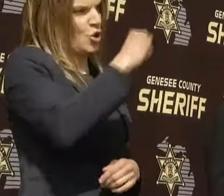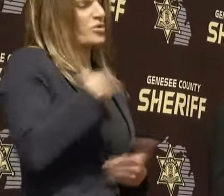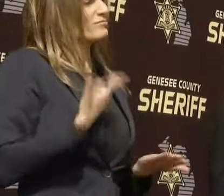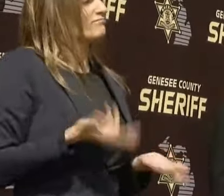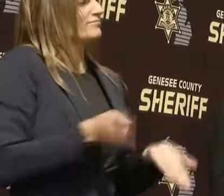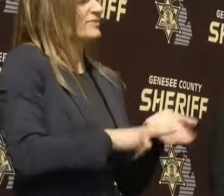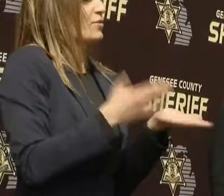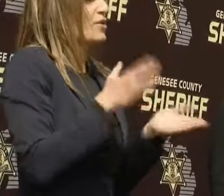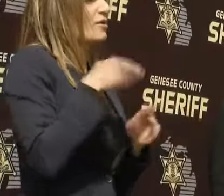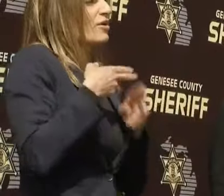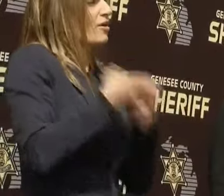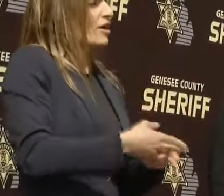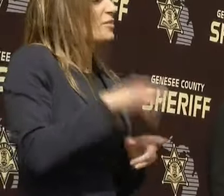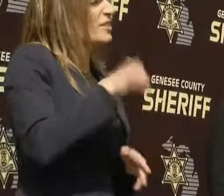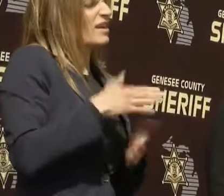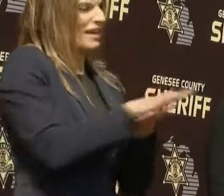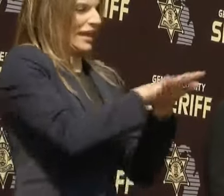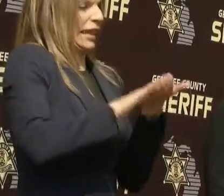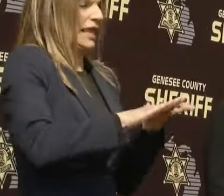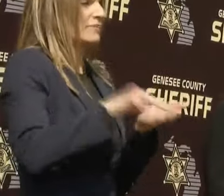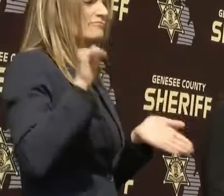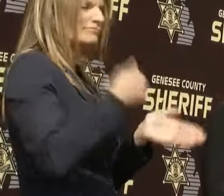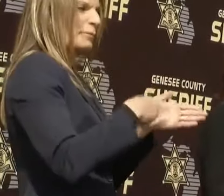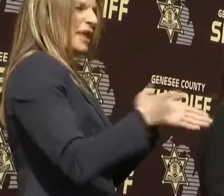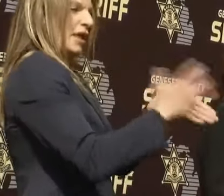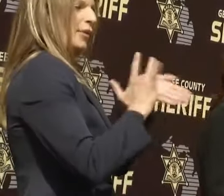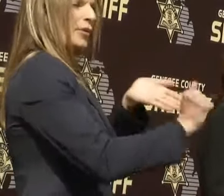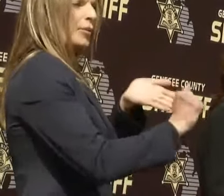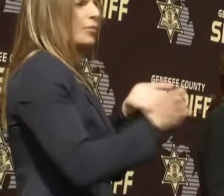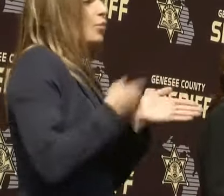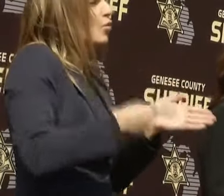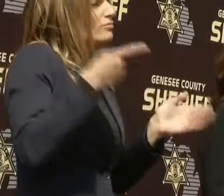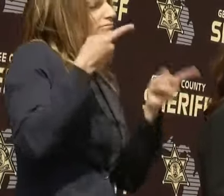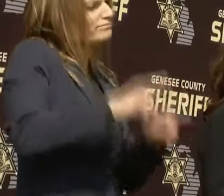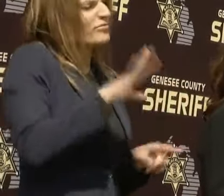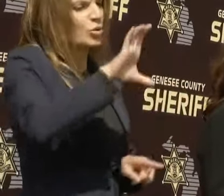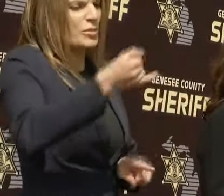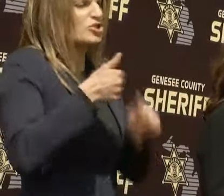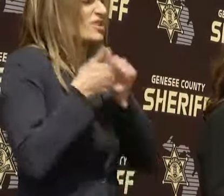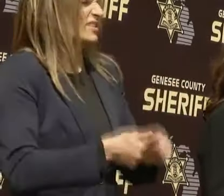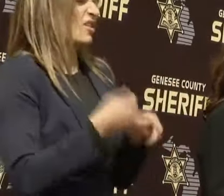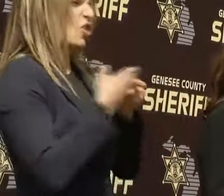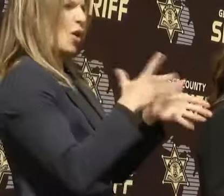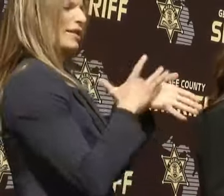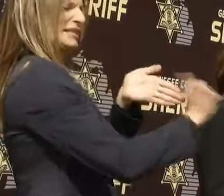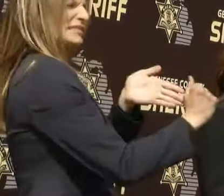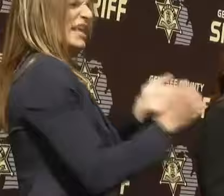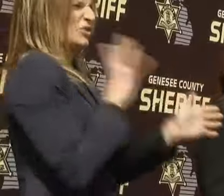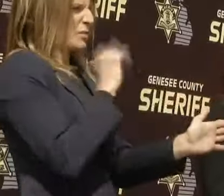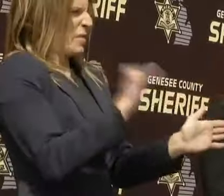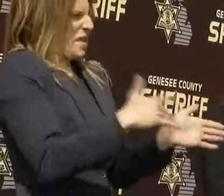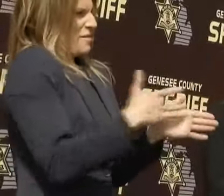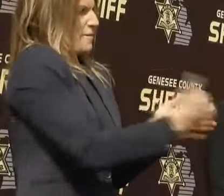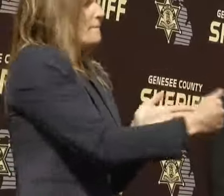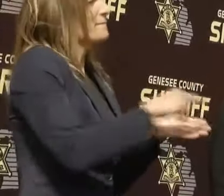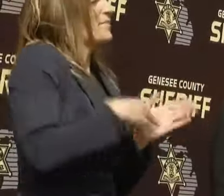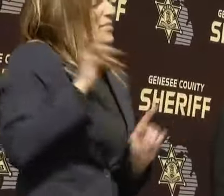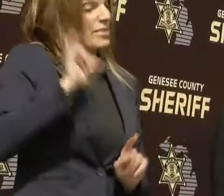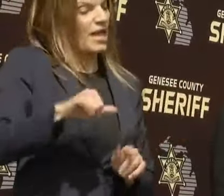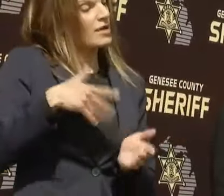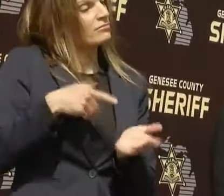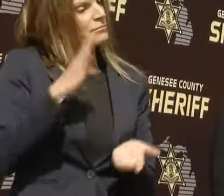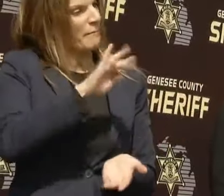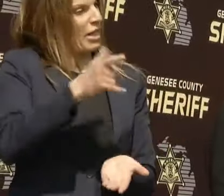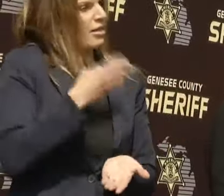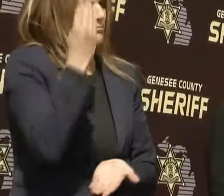the bipartisan Clean Slate Criminal Justice Reform Bills. Now, these bills are a game changer for people